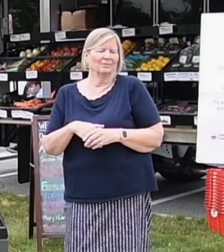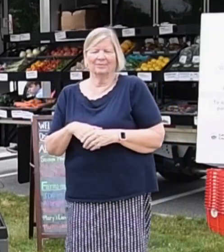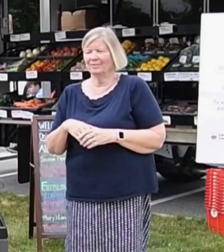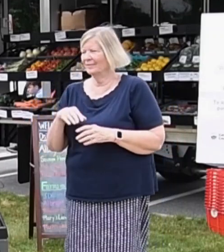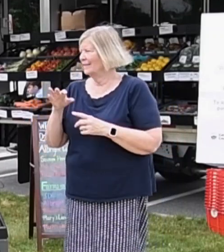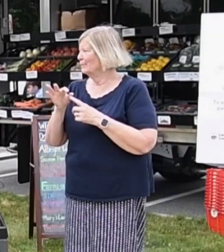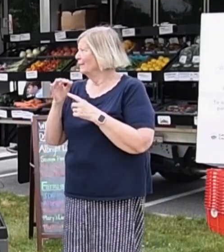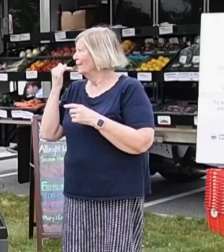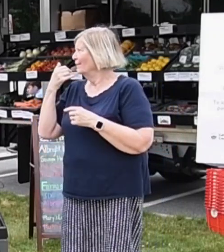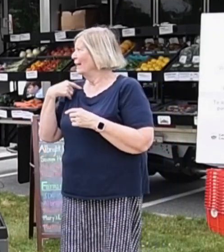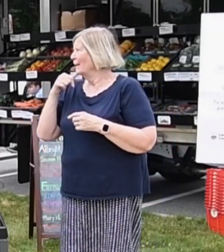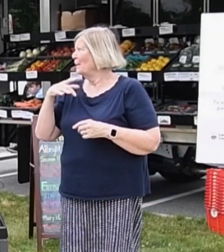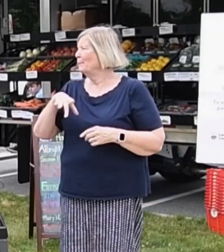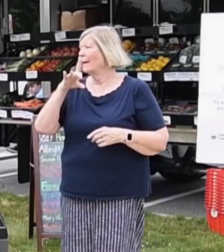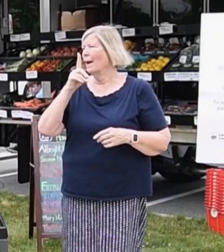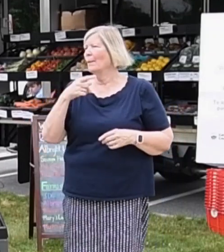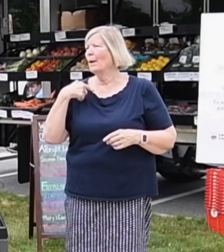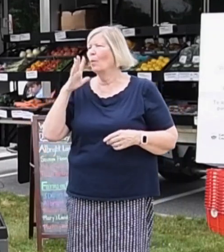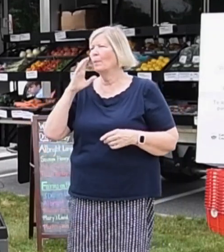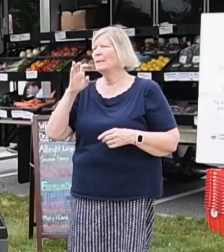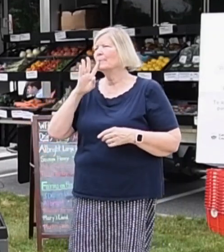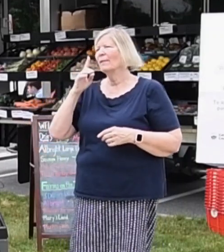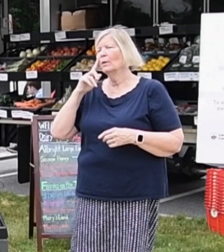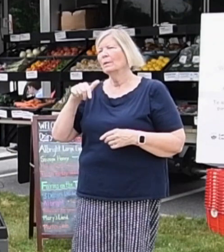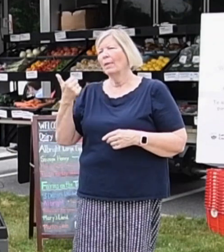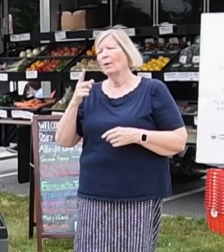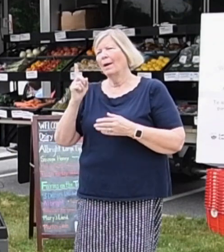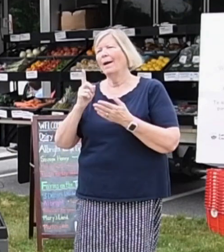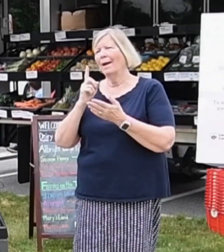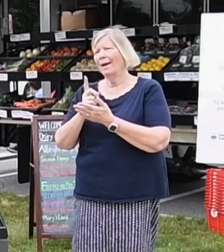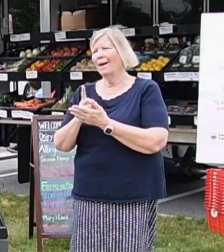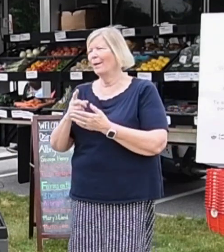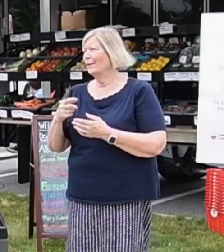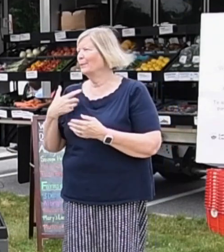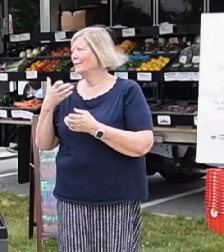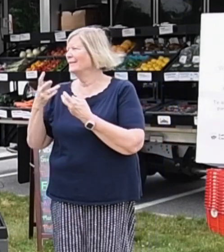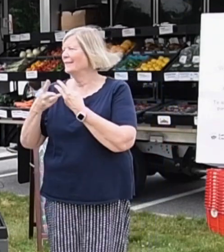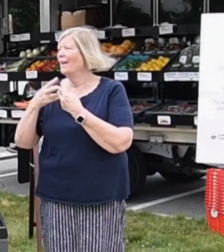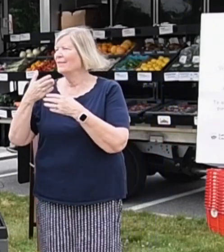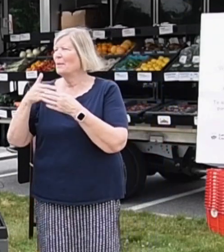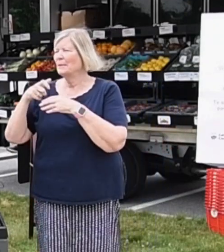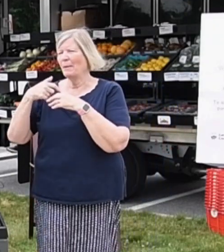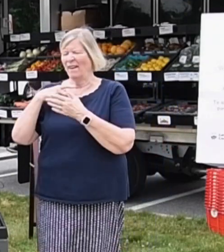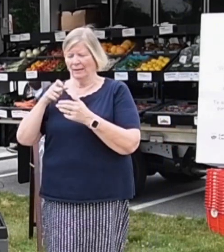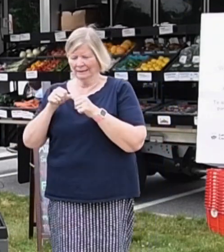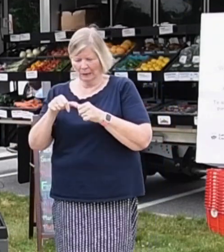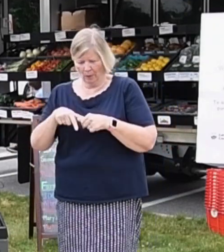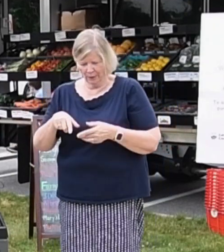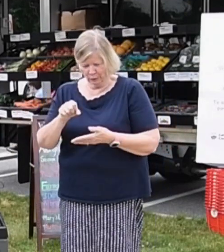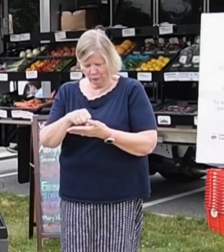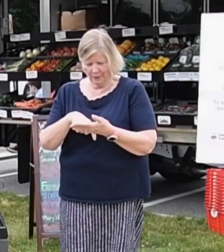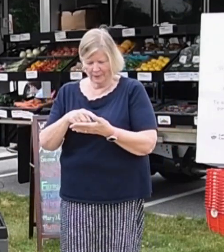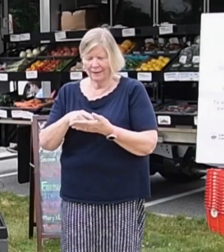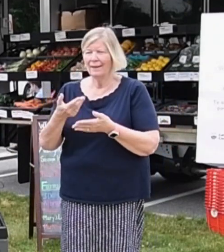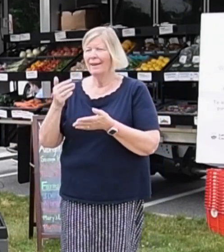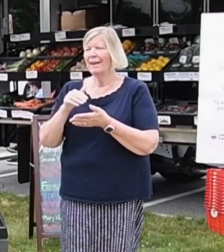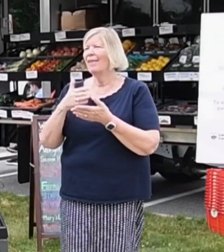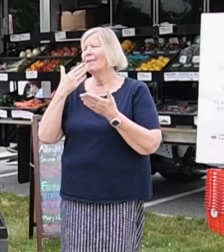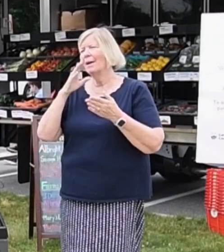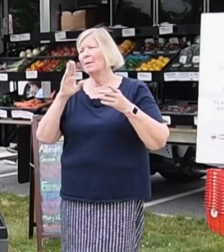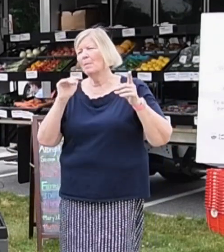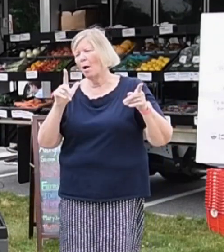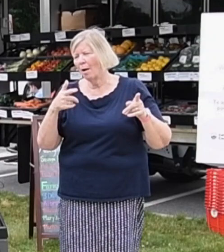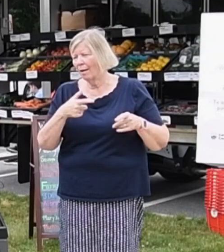And especially if I didn't pick that up, I would be speaking another hour. So in order to save some time, I'm going to stick to the script. But again, thanking Dr.